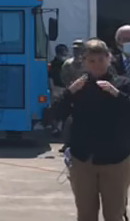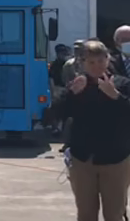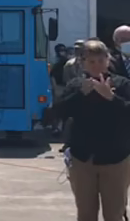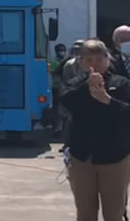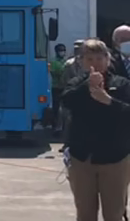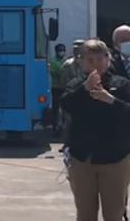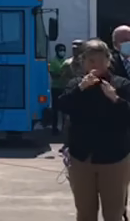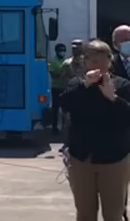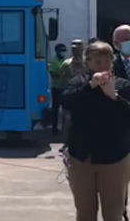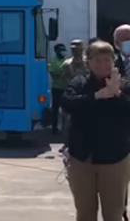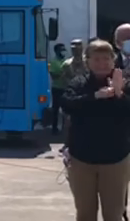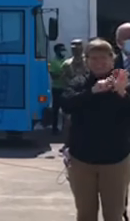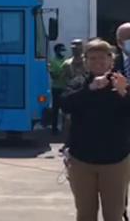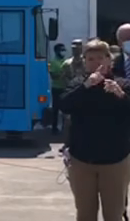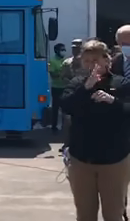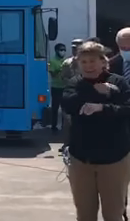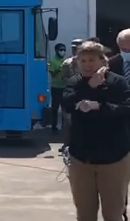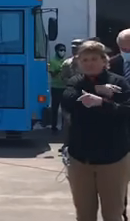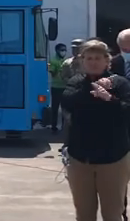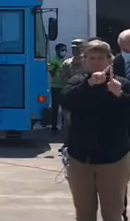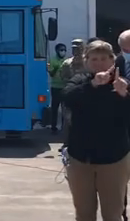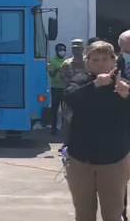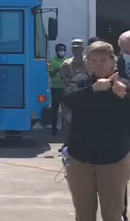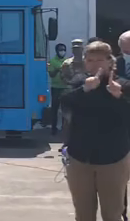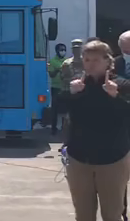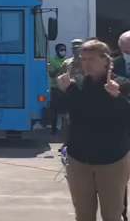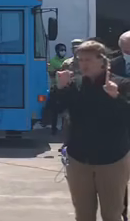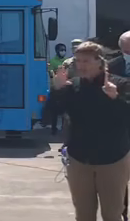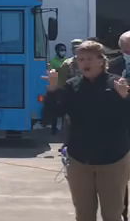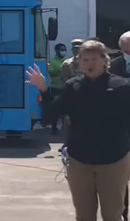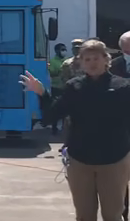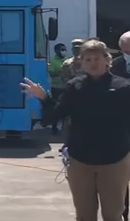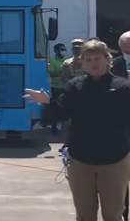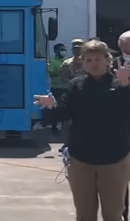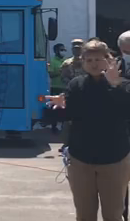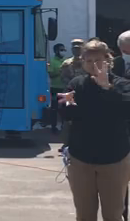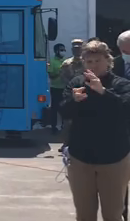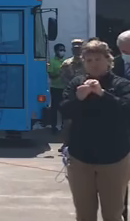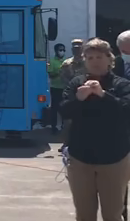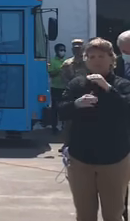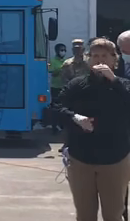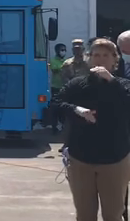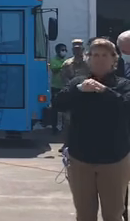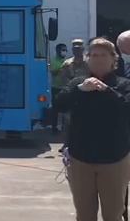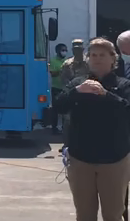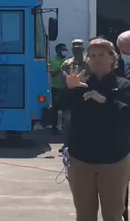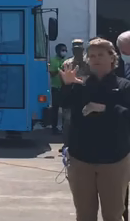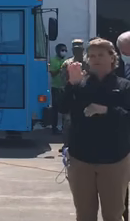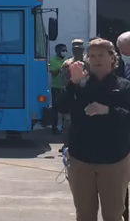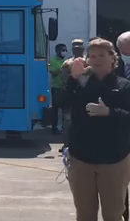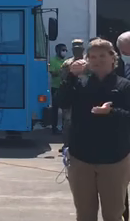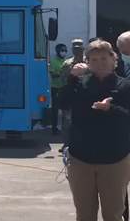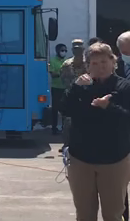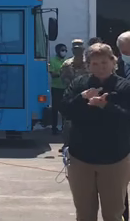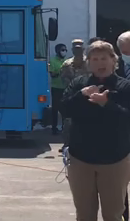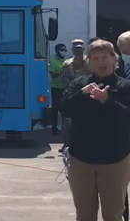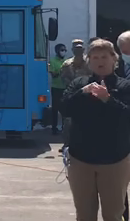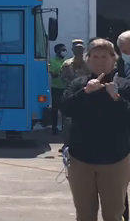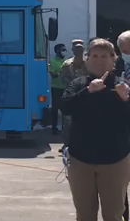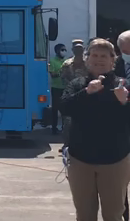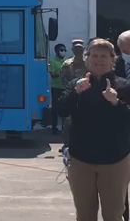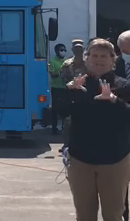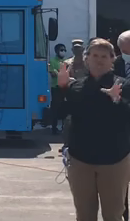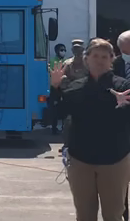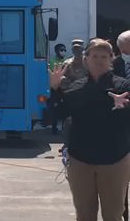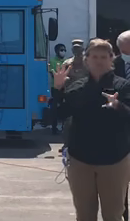done. We're close to inching up towards 500,000 tests administered since this began. In Miami, there's already been